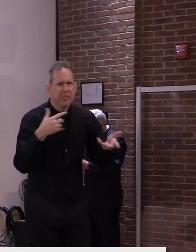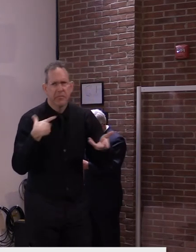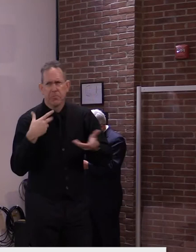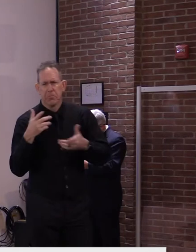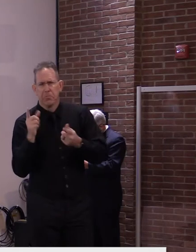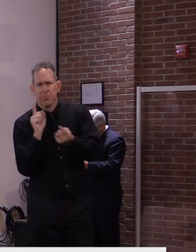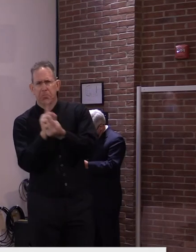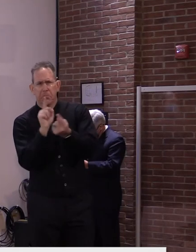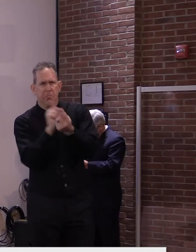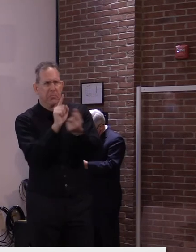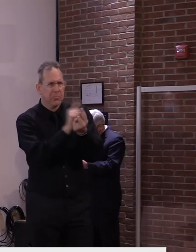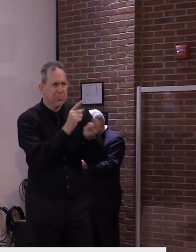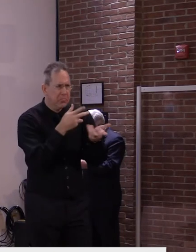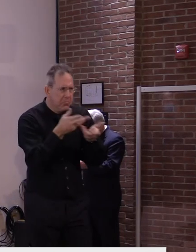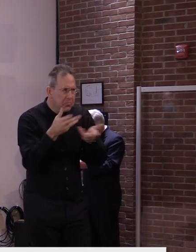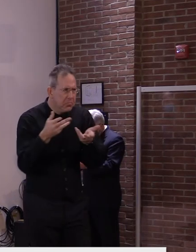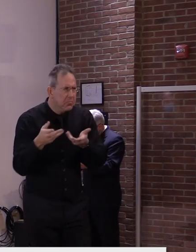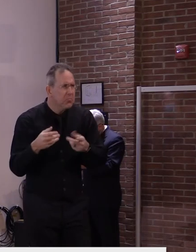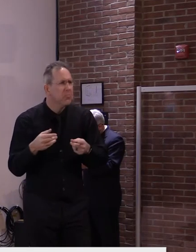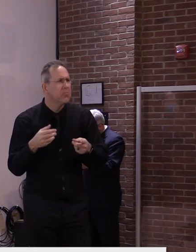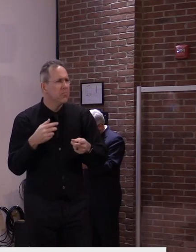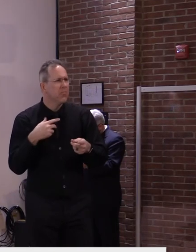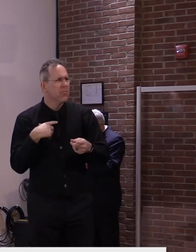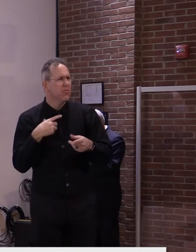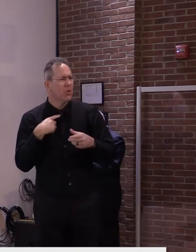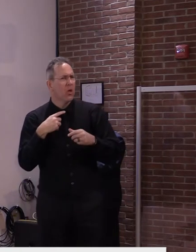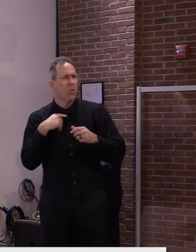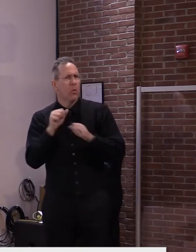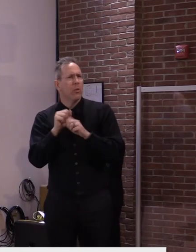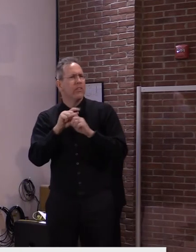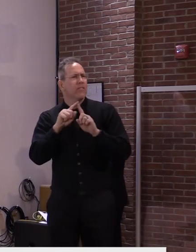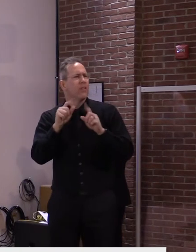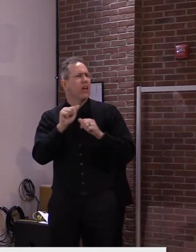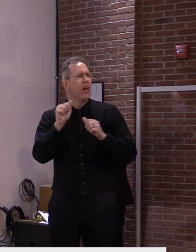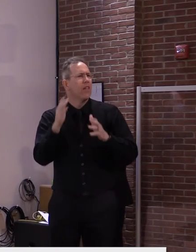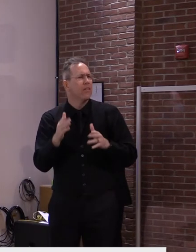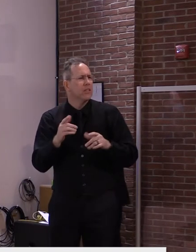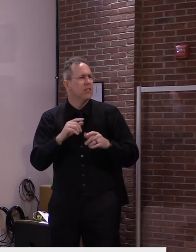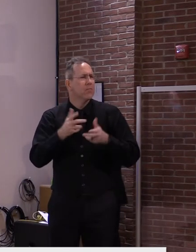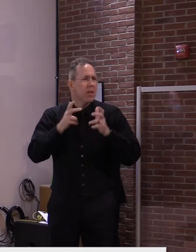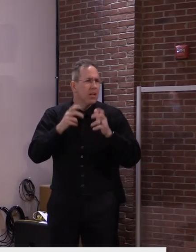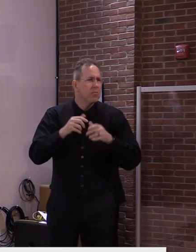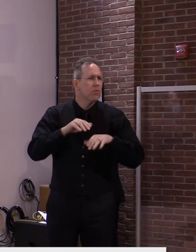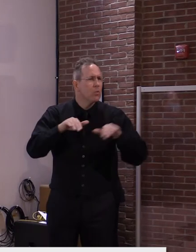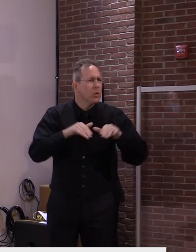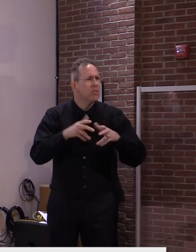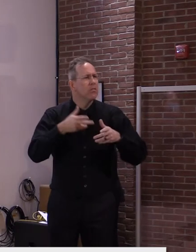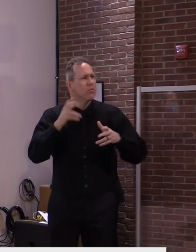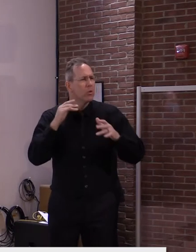aforementioned as well. My first question has to deal with the data more along the line.